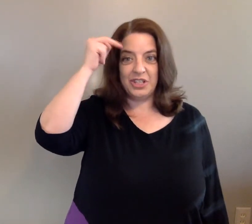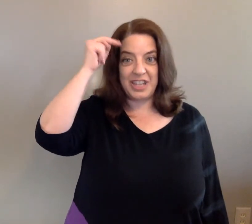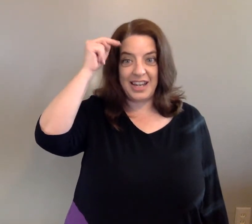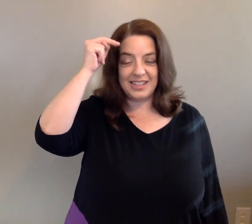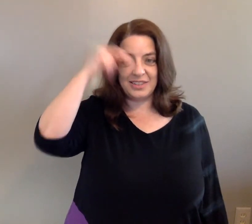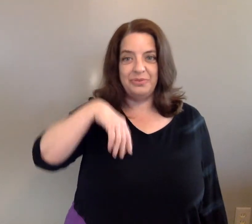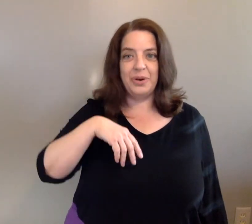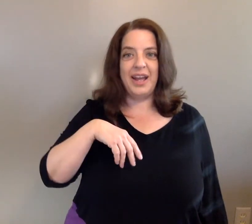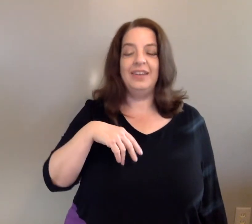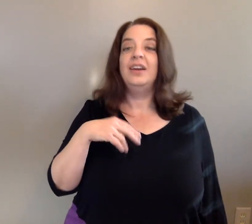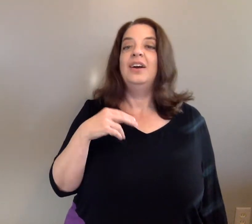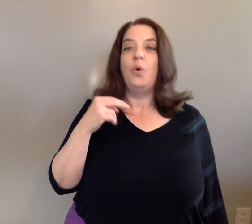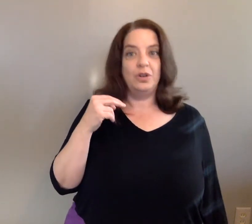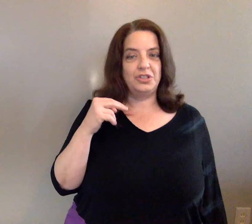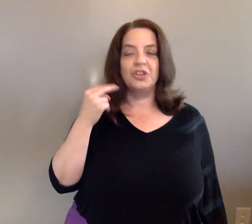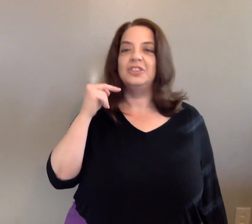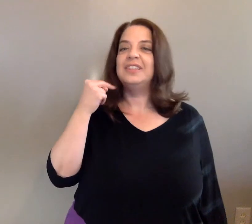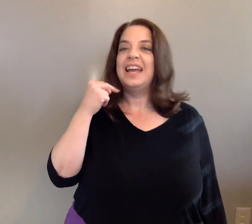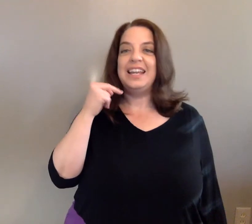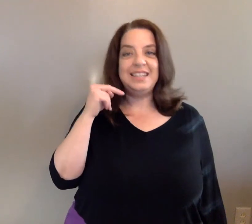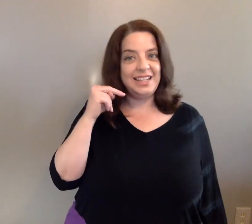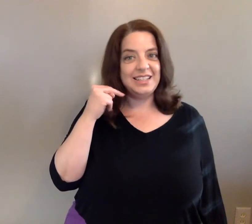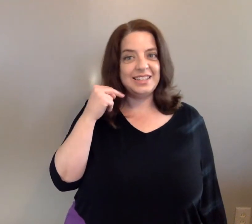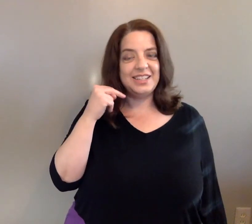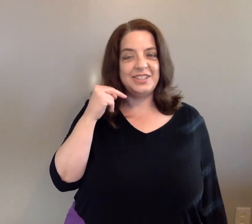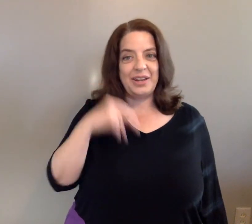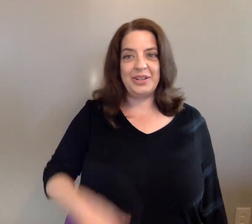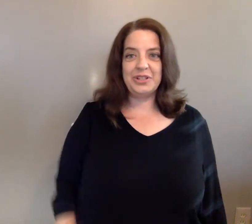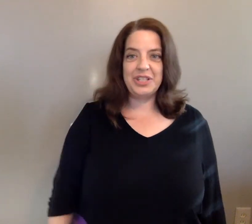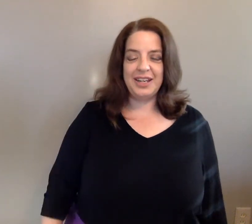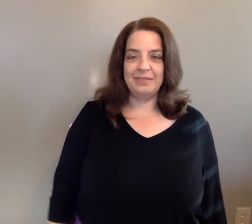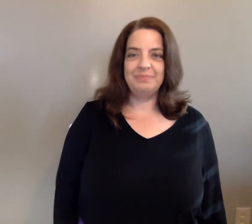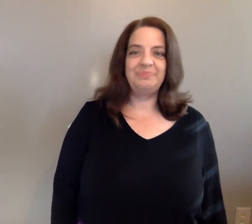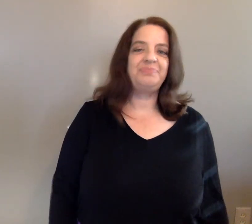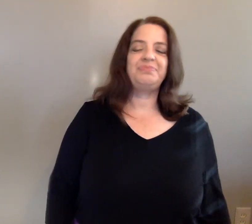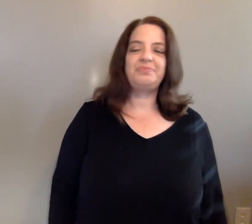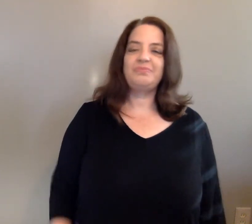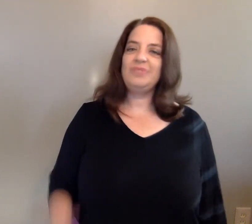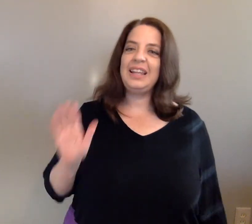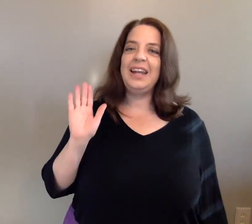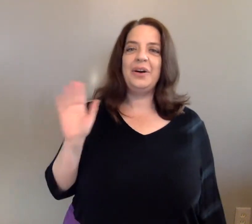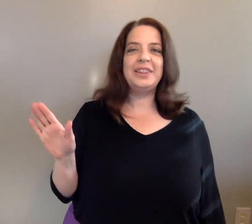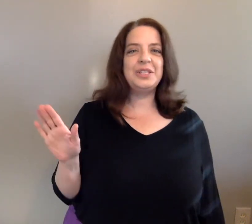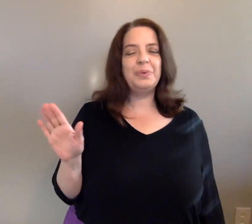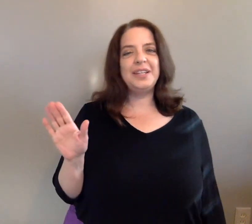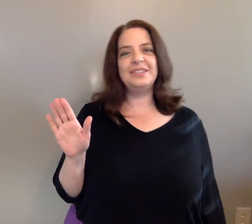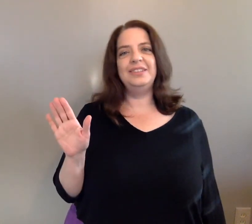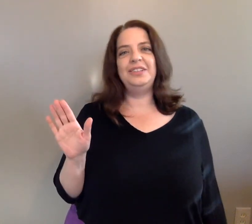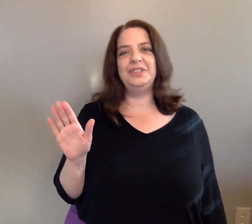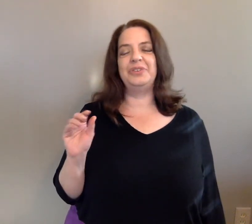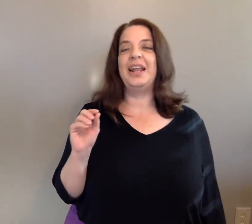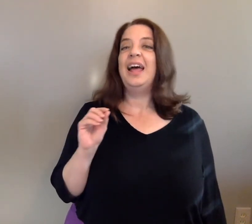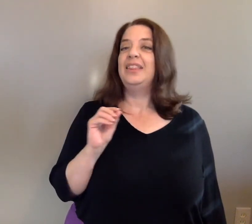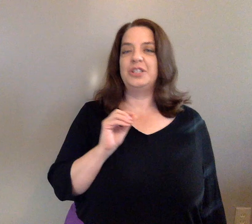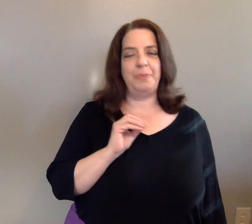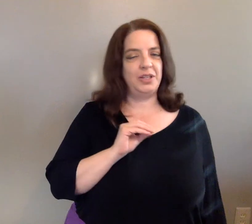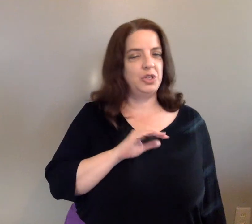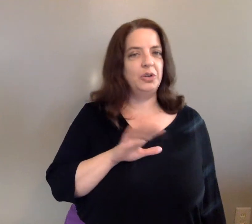shakes at the forehead or circles, and niece is down at your chin. Now this one is a little different. This makes total